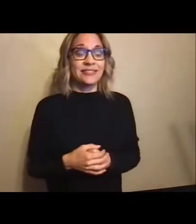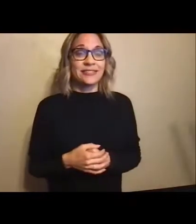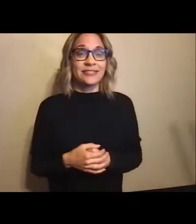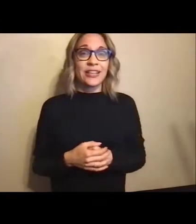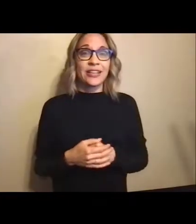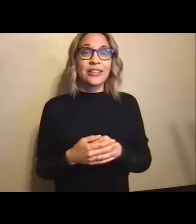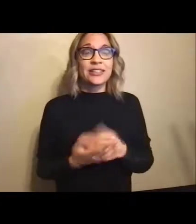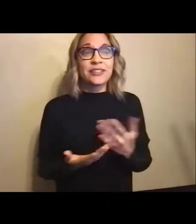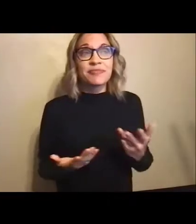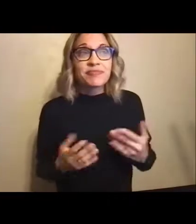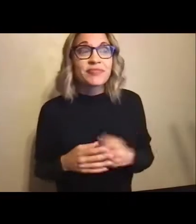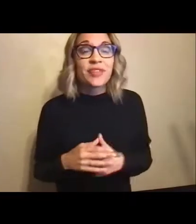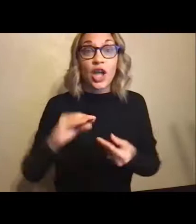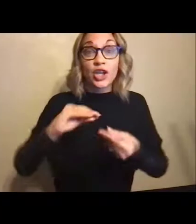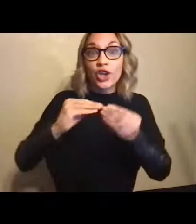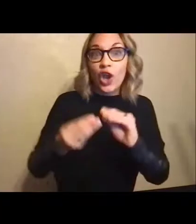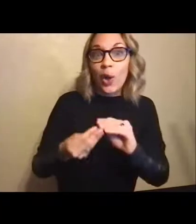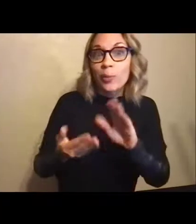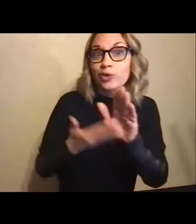though, is